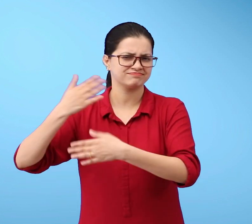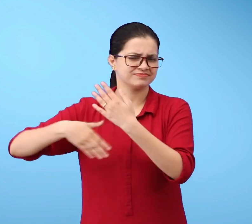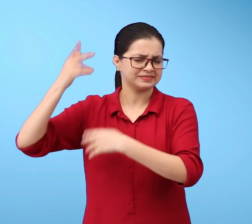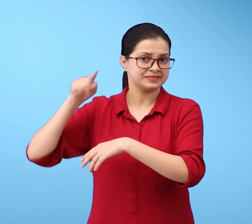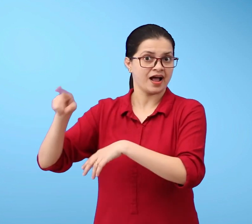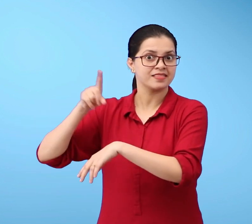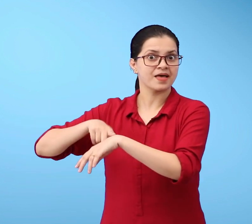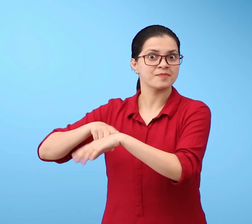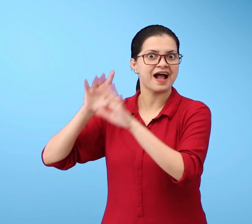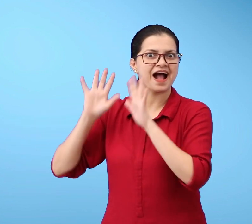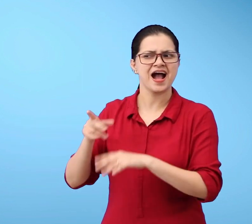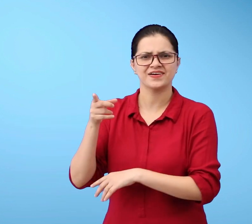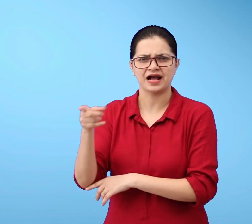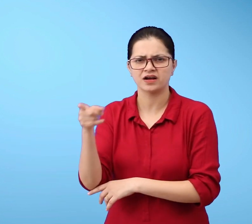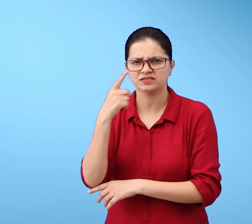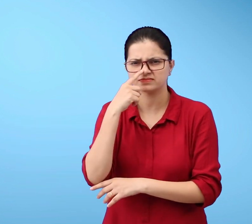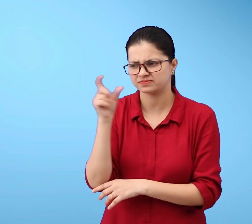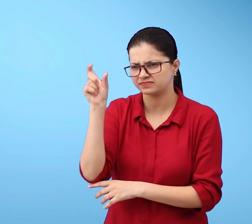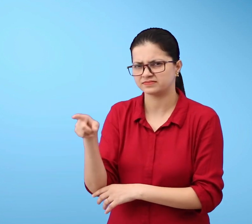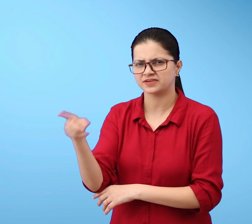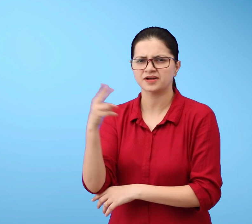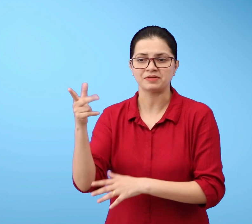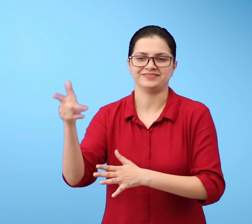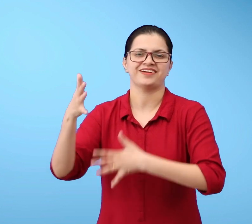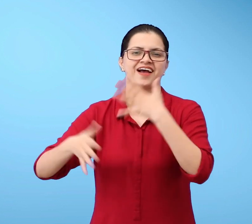Once, there was a woman named Kisa Gautami,